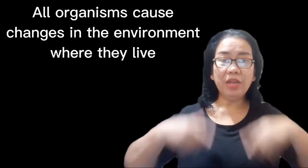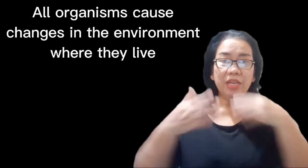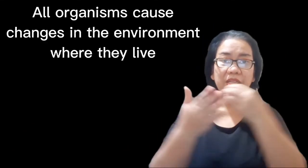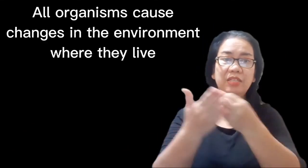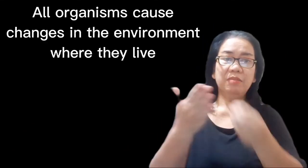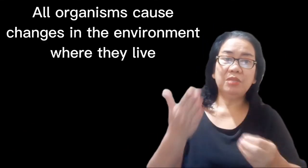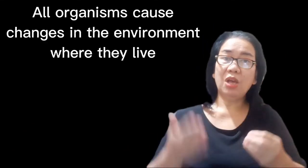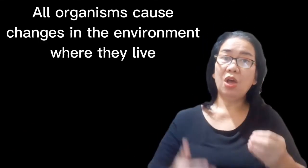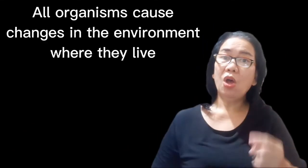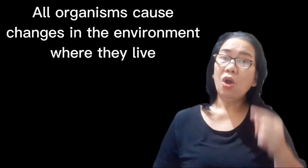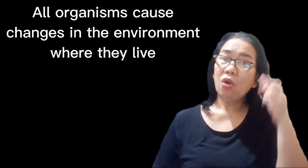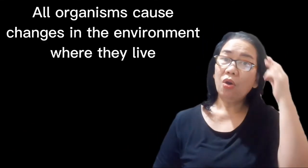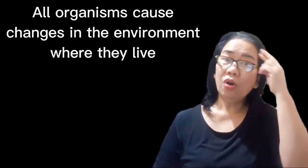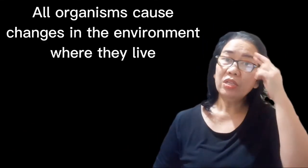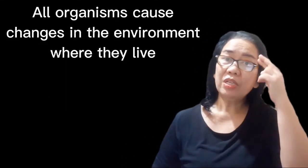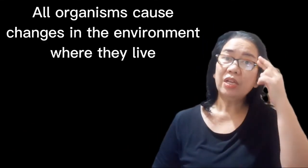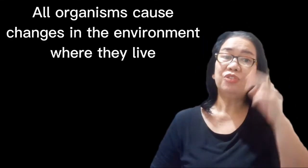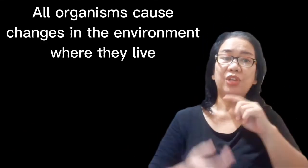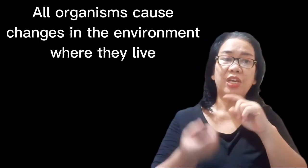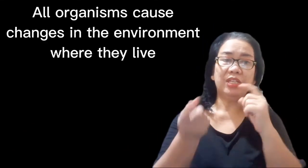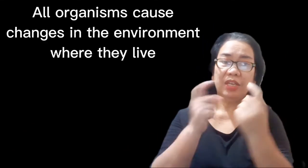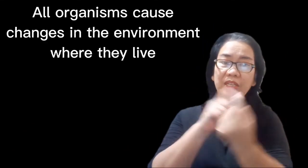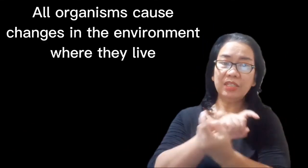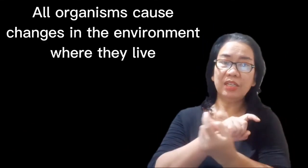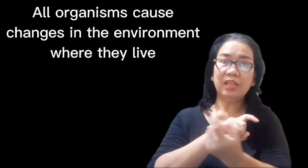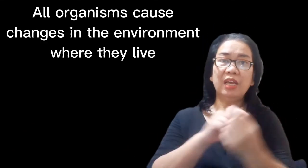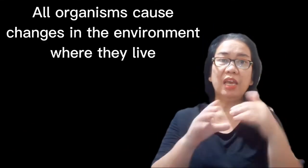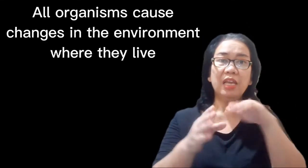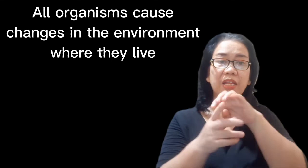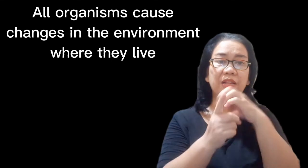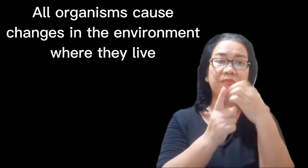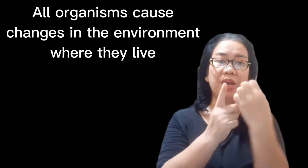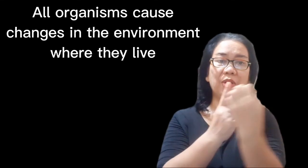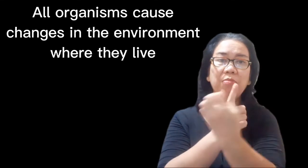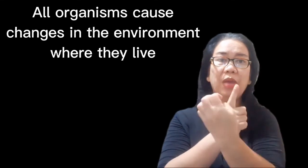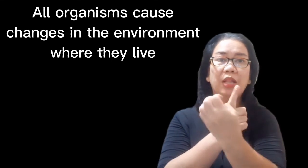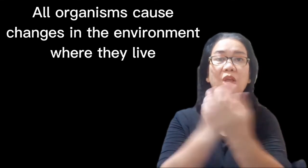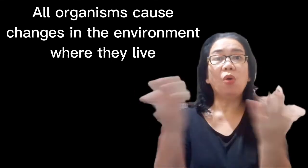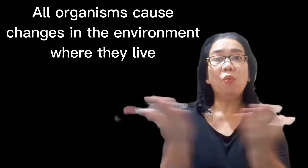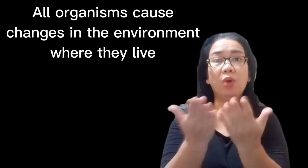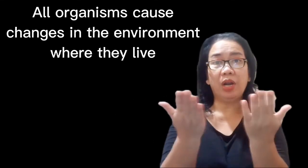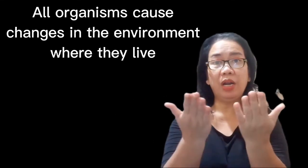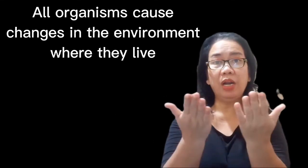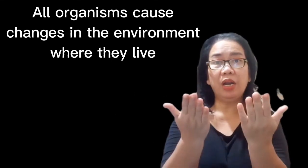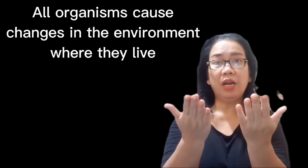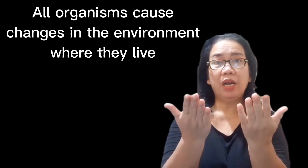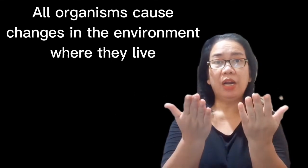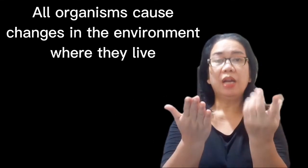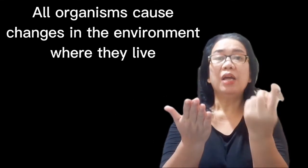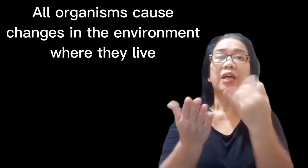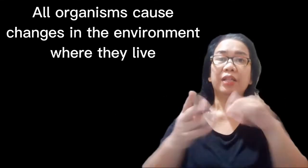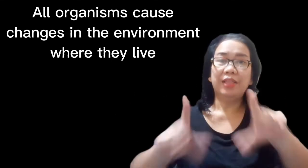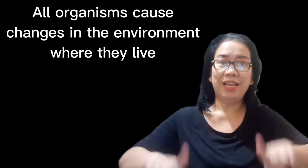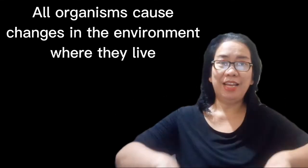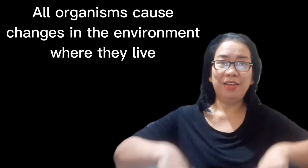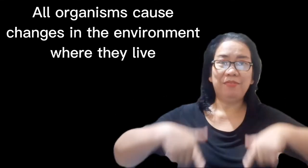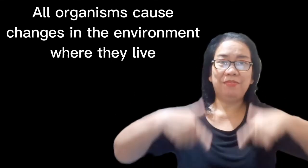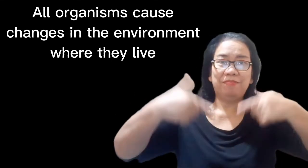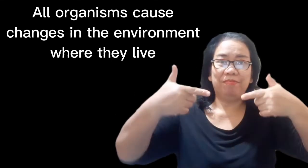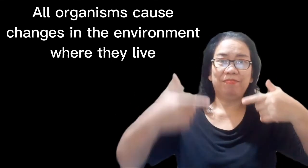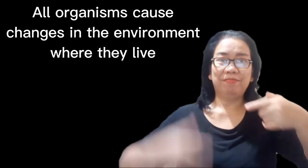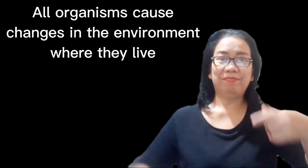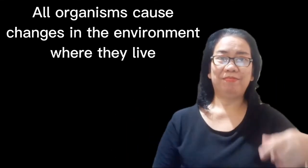All organisms cause changes in the environment where they